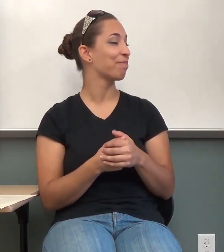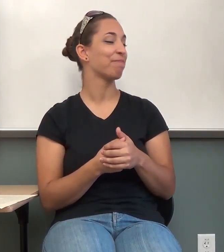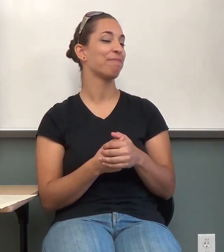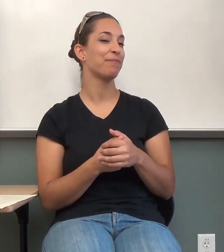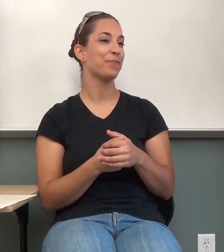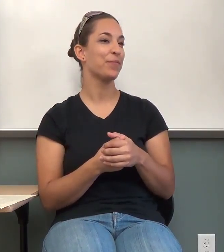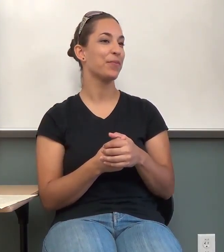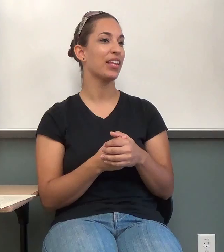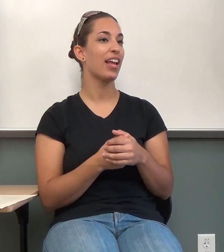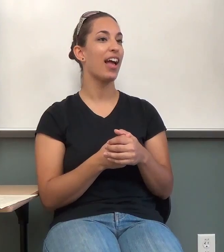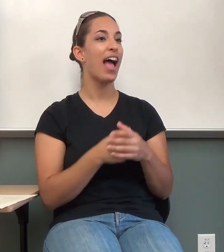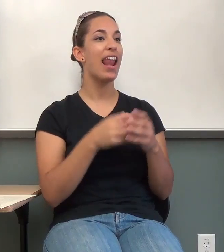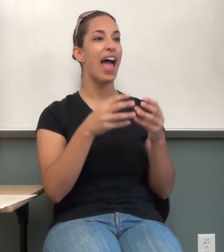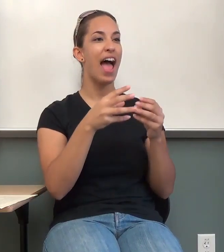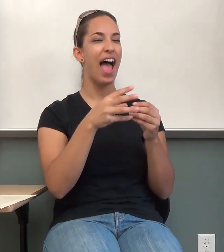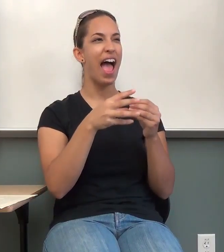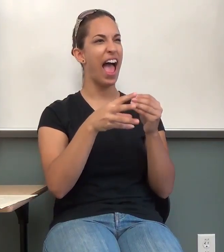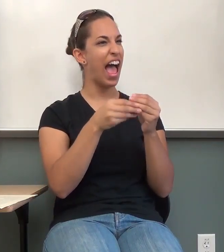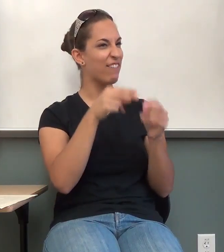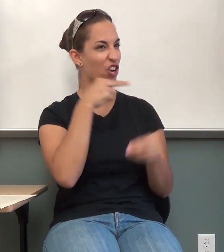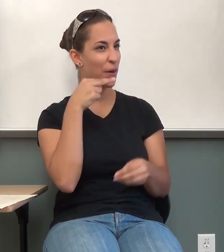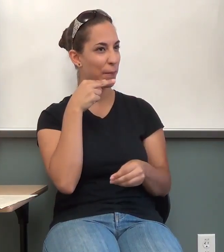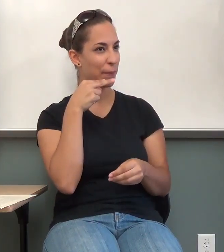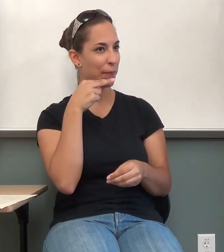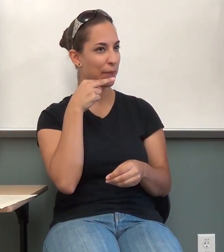An adverb and an adjective.